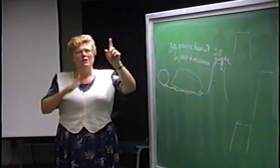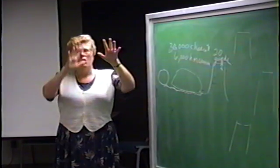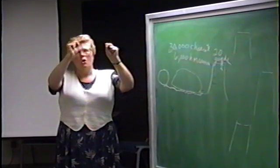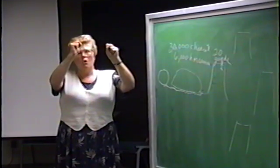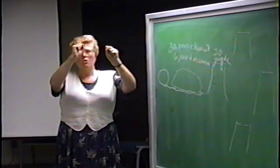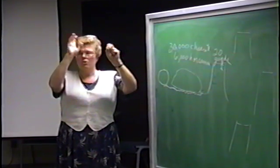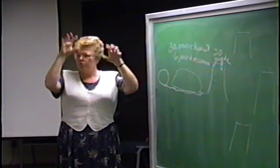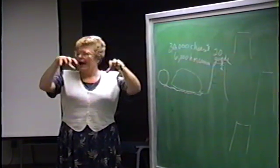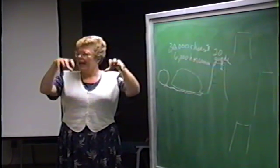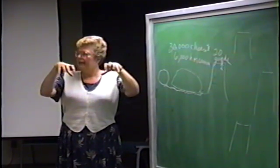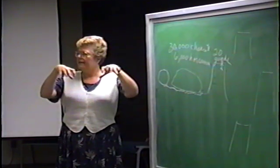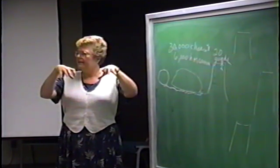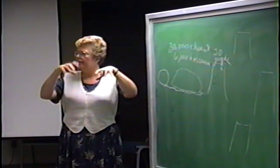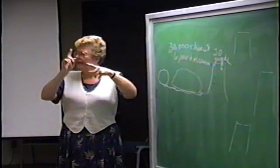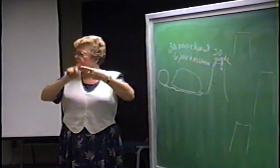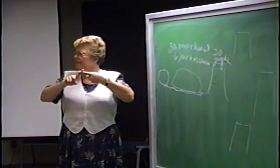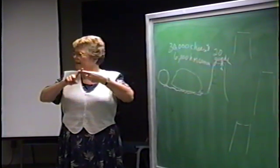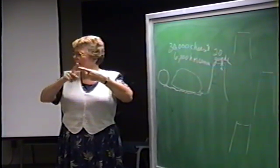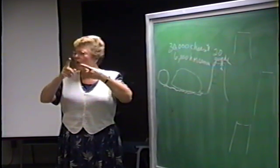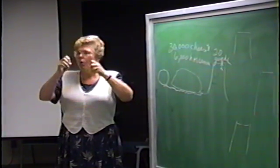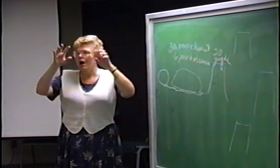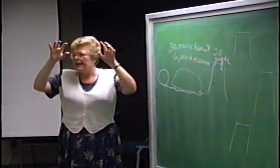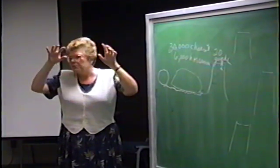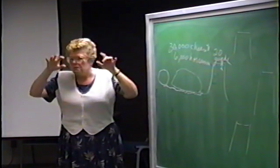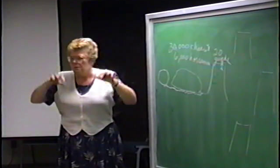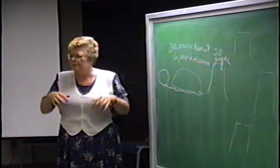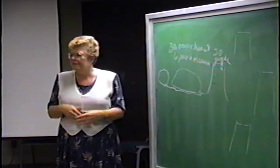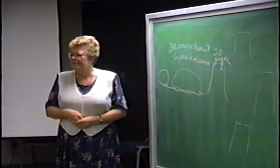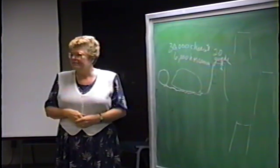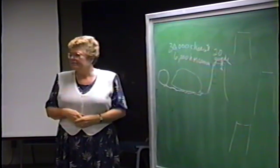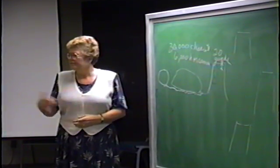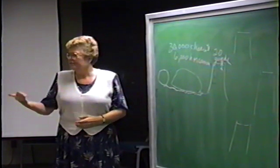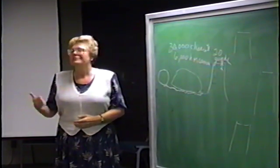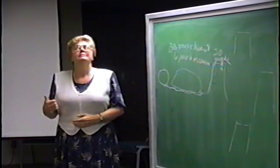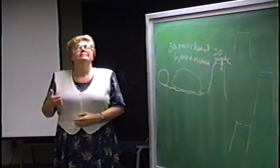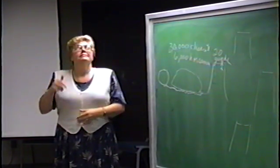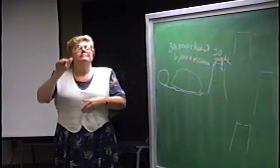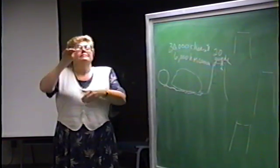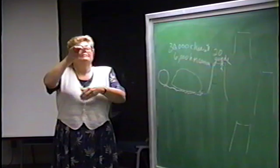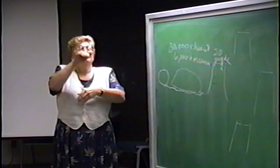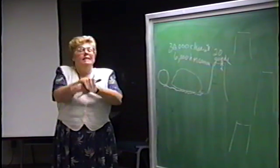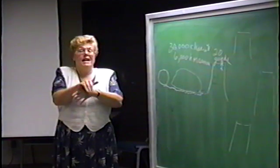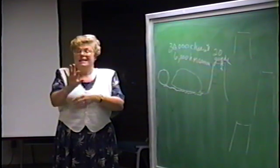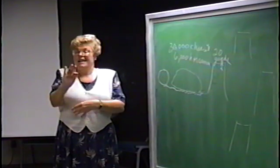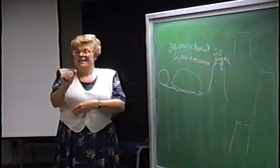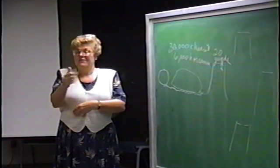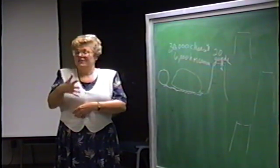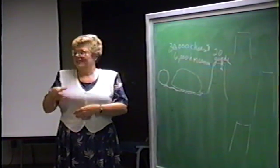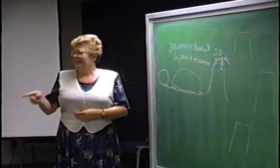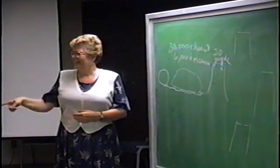All the way. What? Not 9:15.